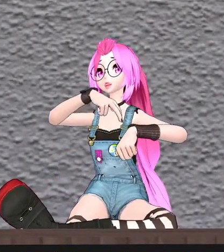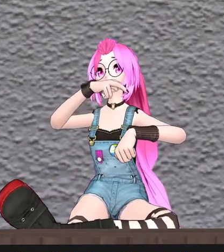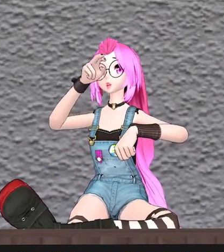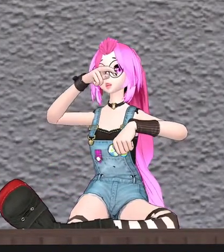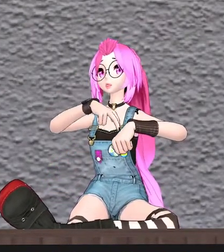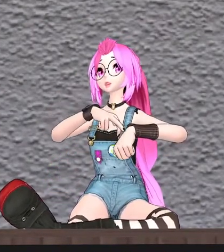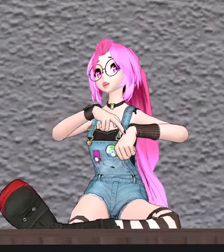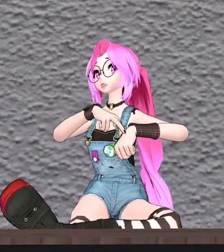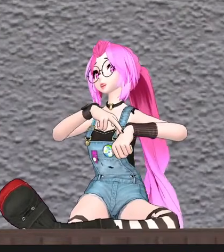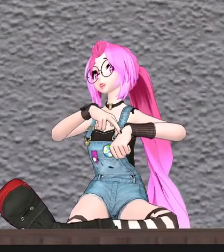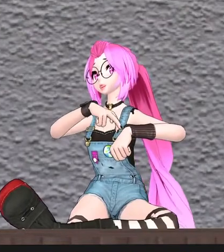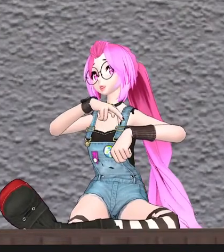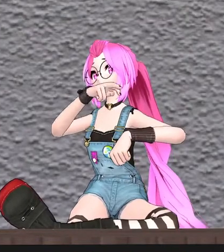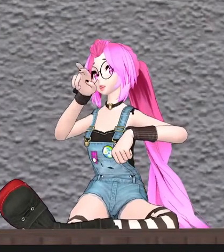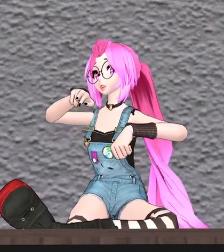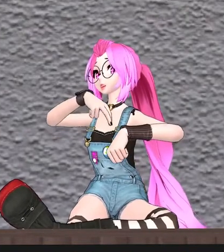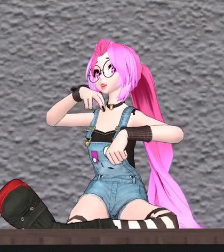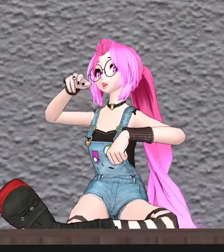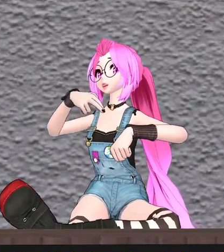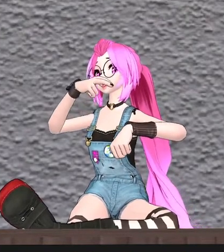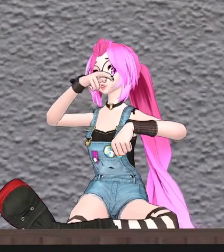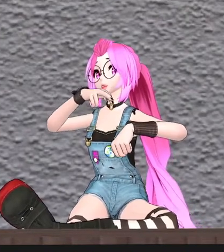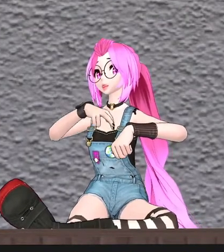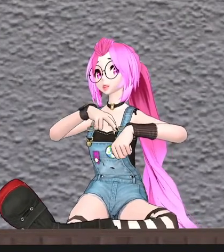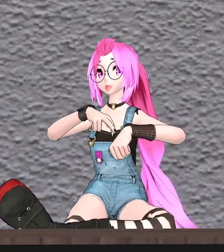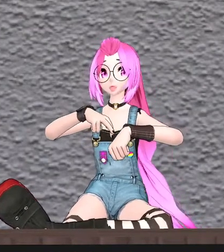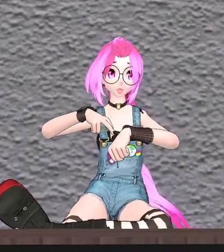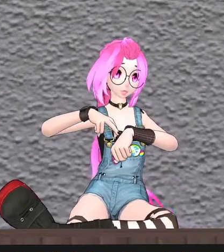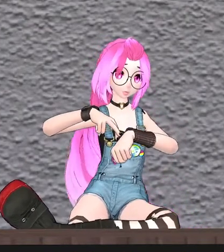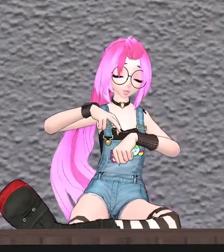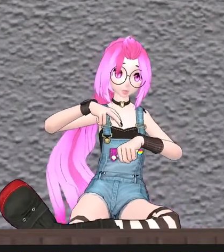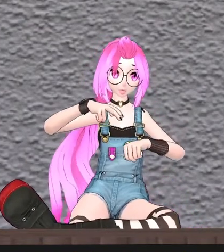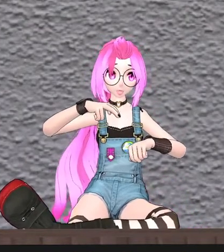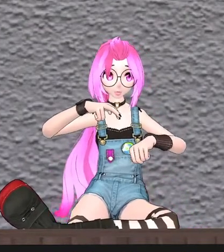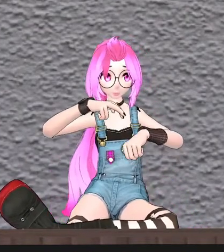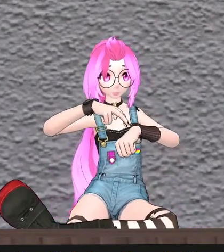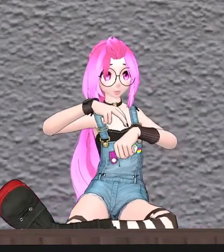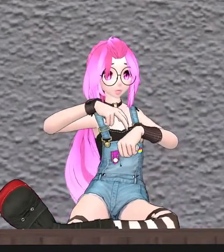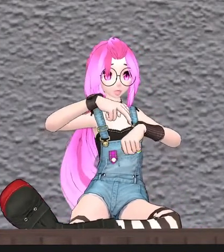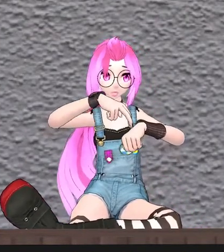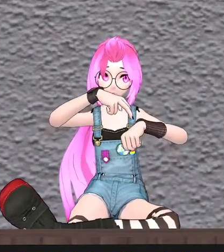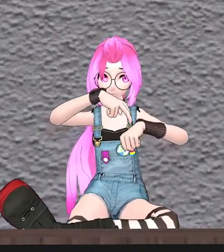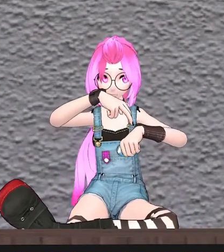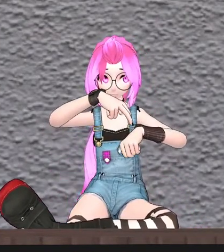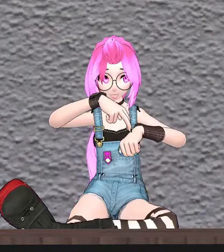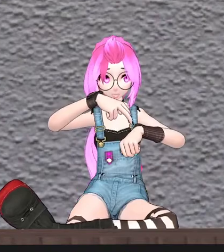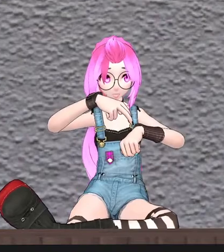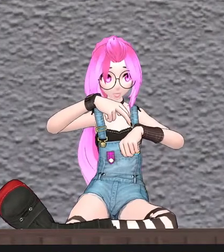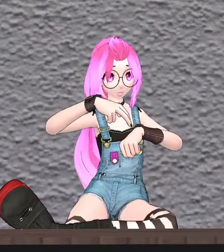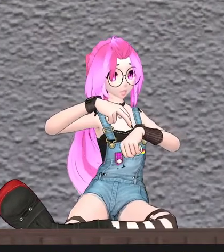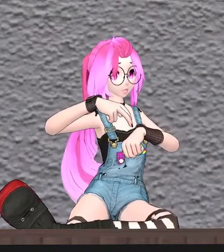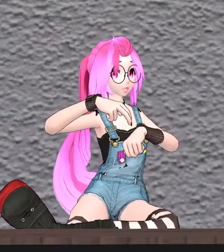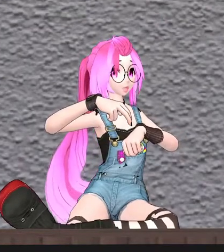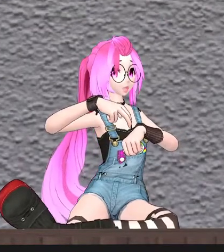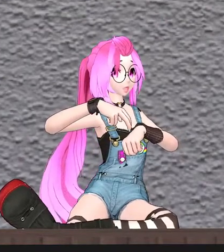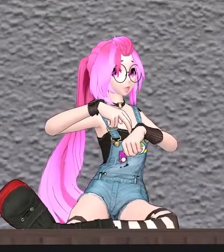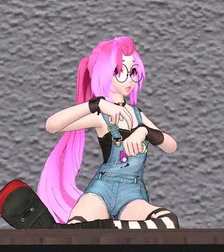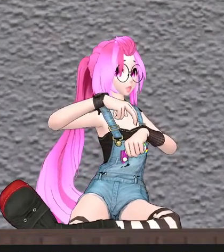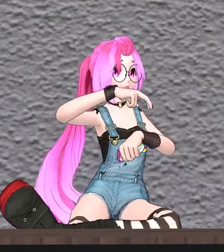It's literally pretty much the same as potato. So that should be easy to remember, okay? The potato, you're poking it with your fork to let all that steam